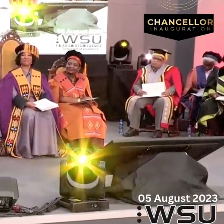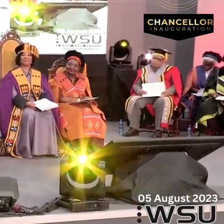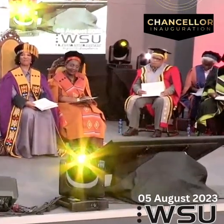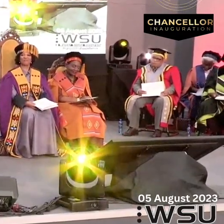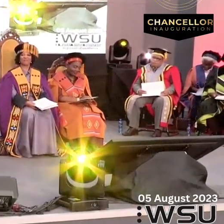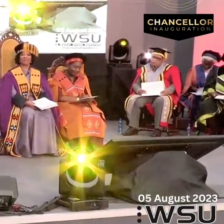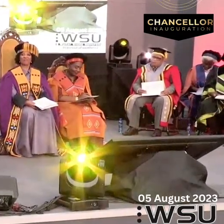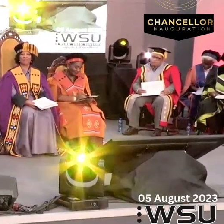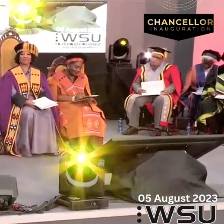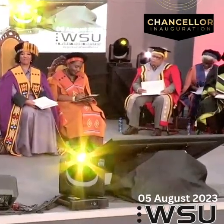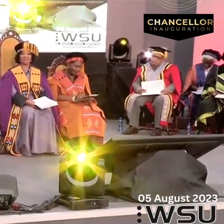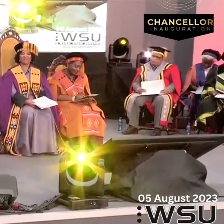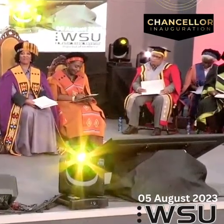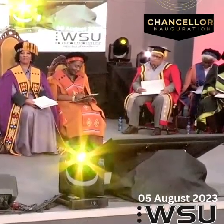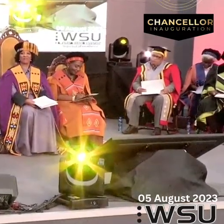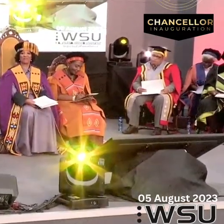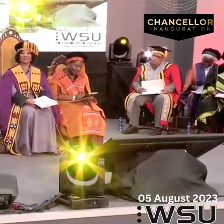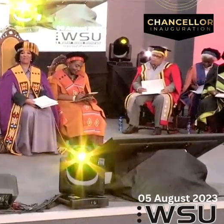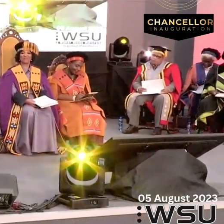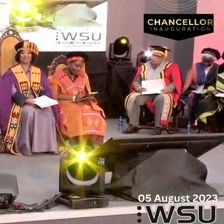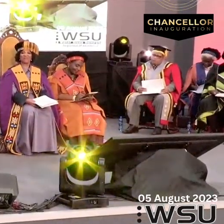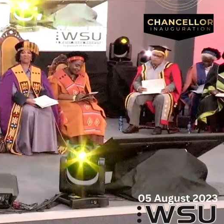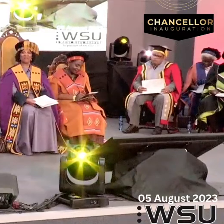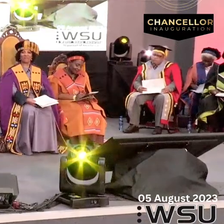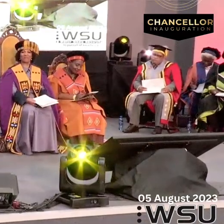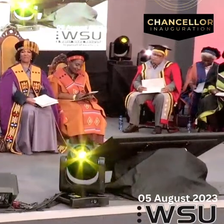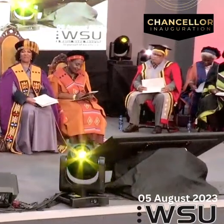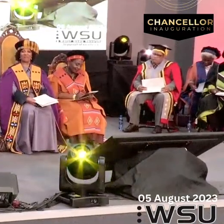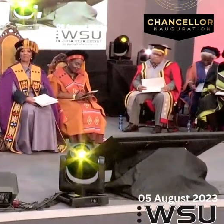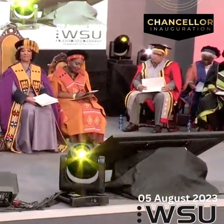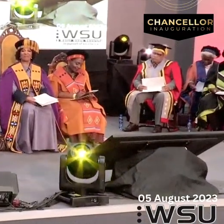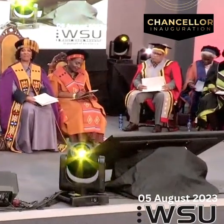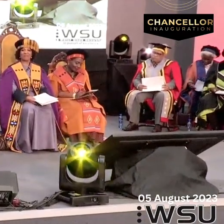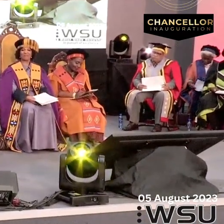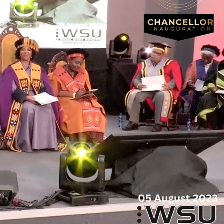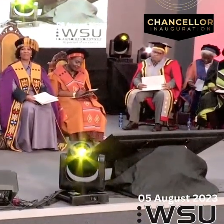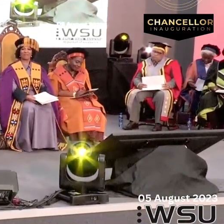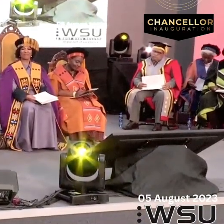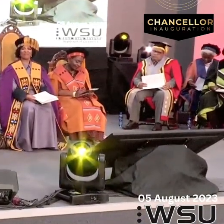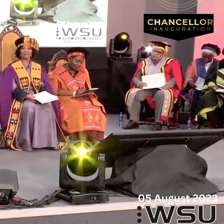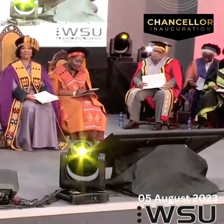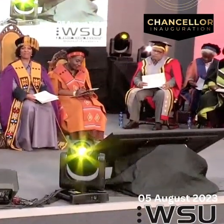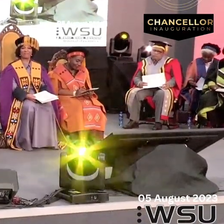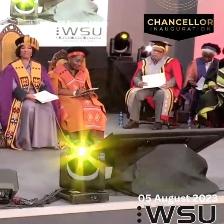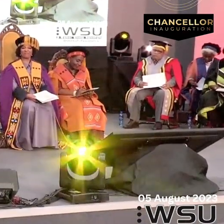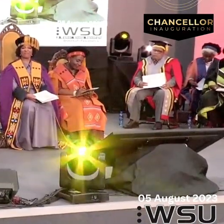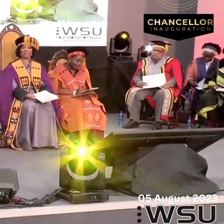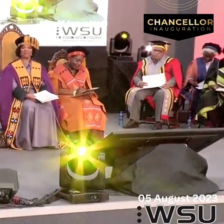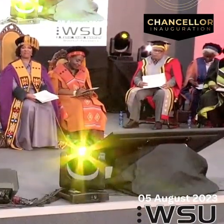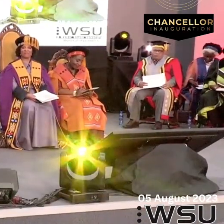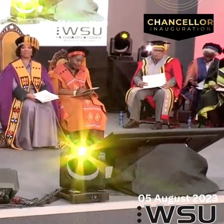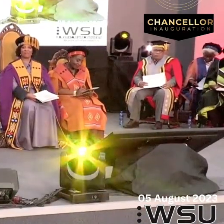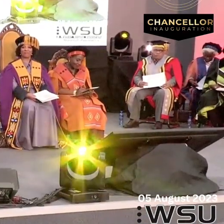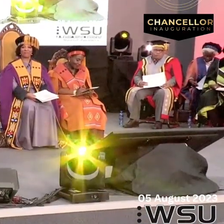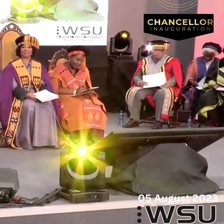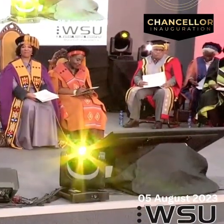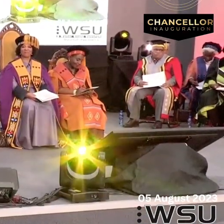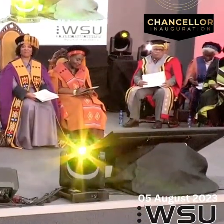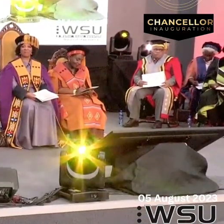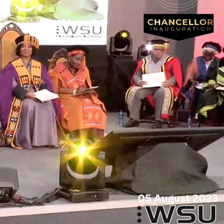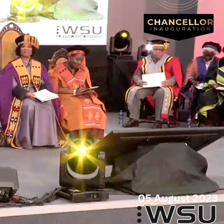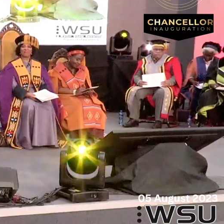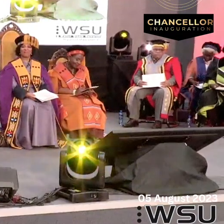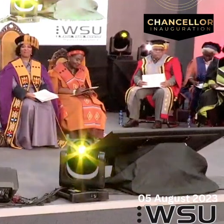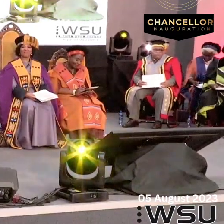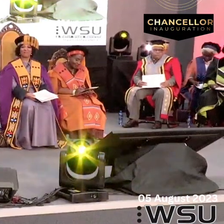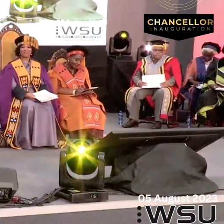uwelwa, uwelwa sisizwe esikhulu, khasiliyakaka kwimpundulo sabathakathi, noNcukuthuzi yamcekisa sakumhla